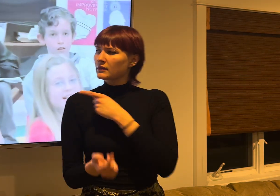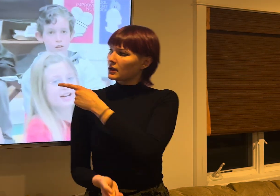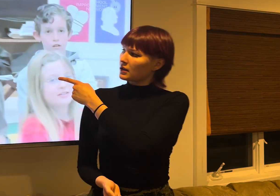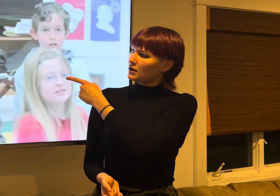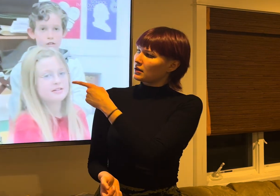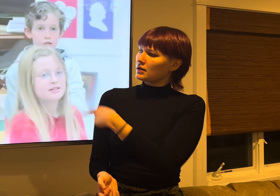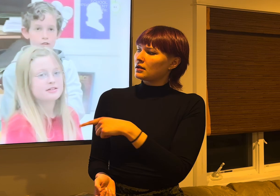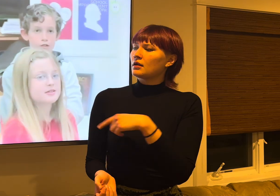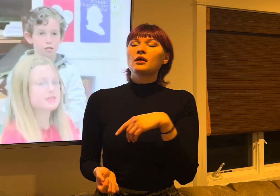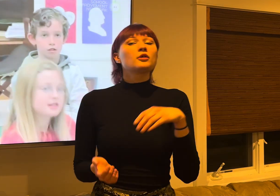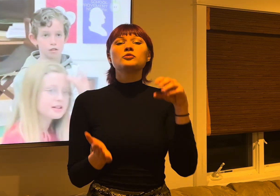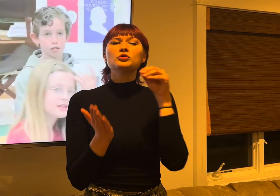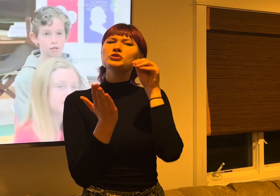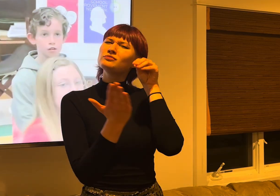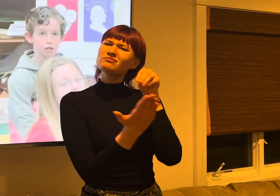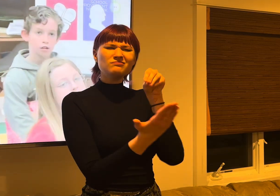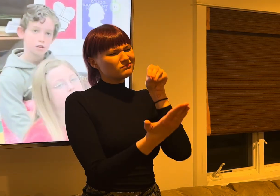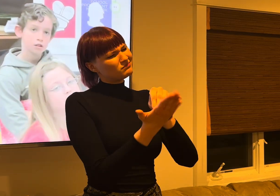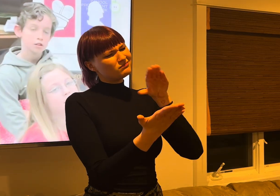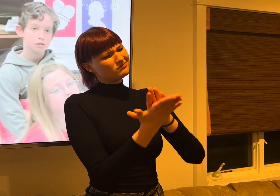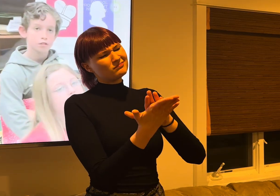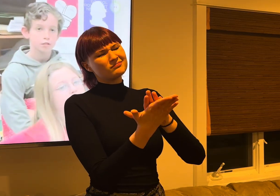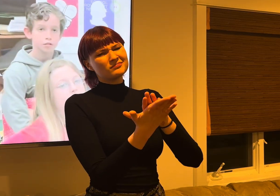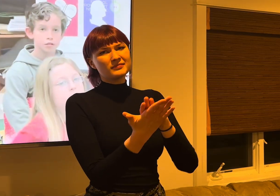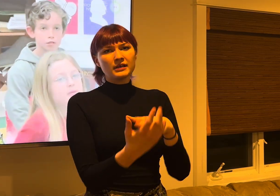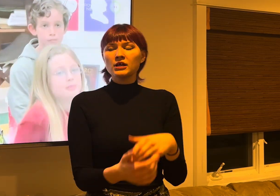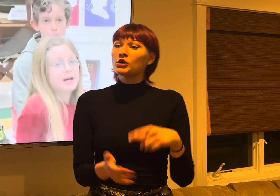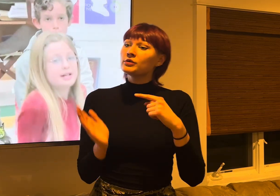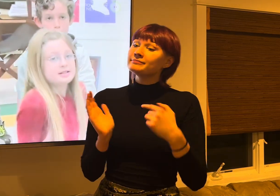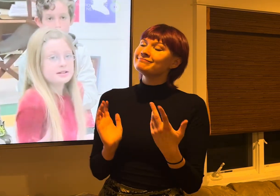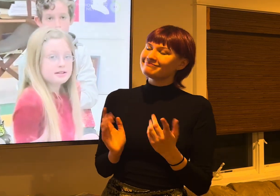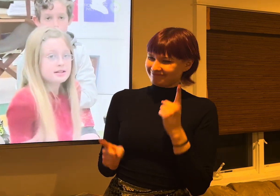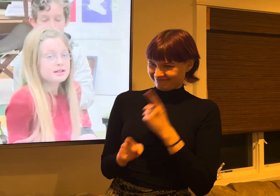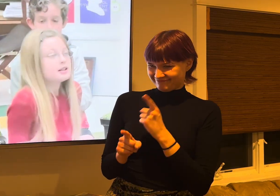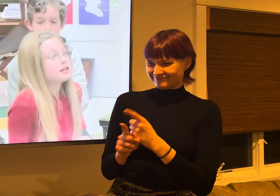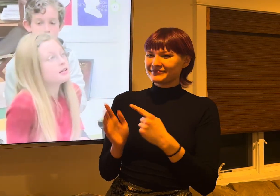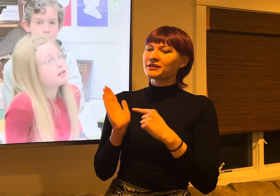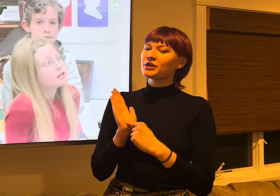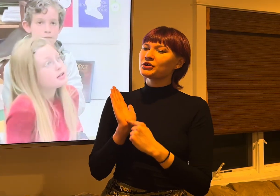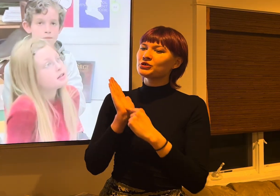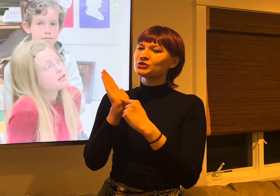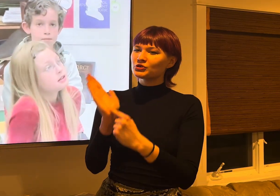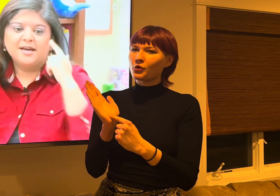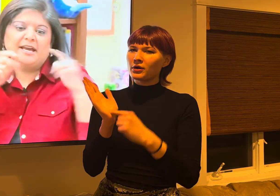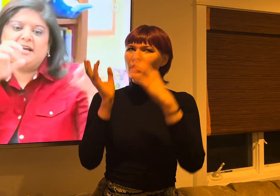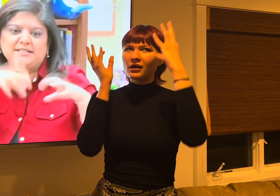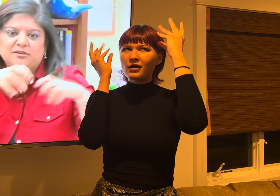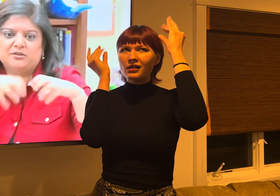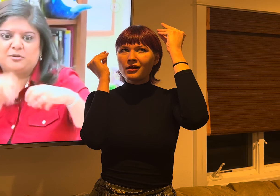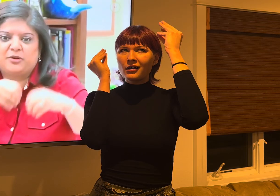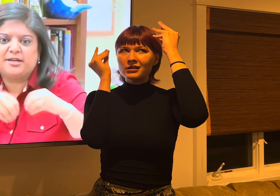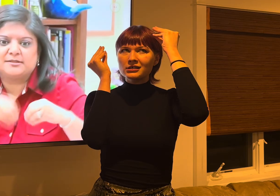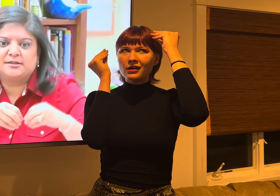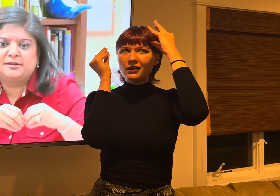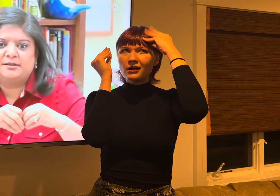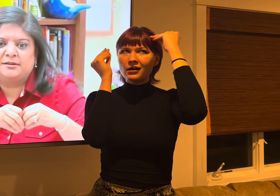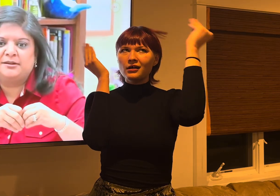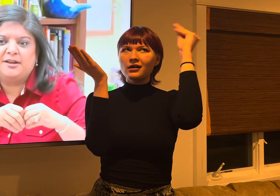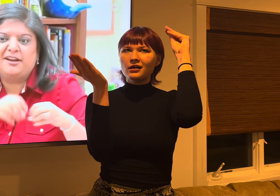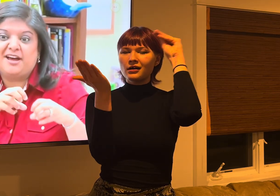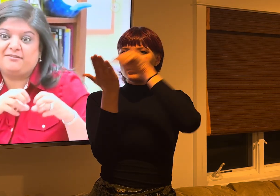note something down. To note something down. To show what's in your mind. okay? Because can I dig through your